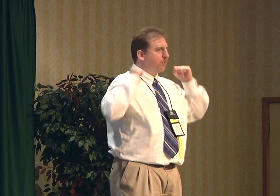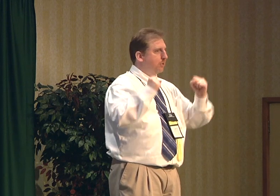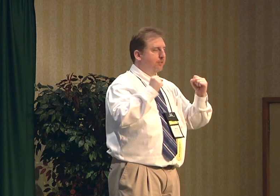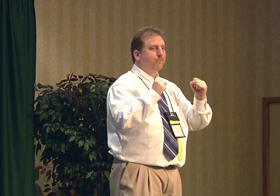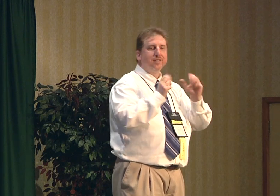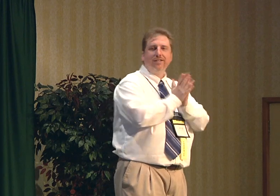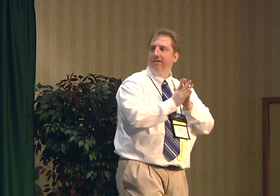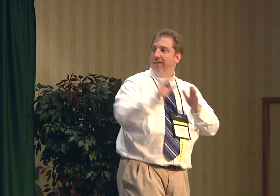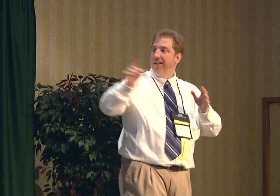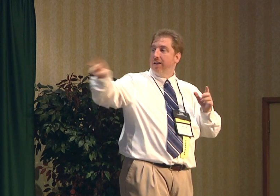We can do it.